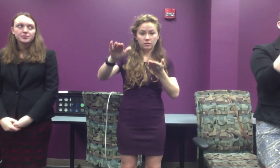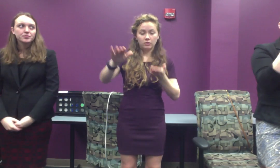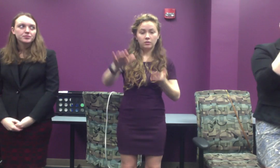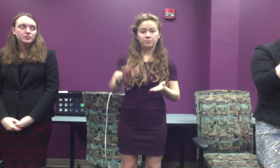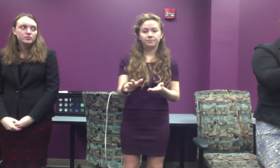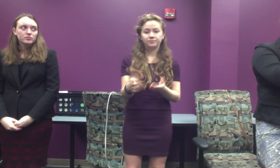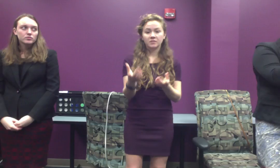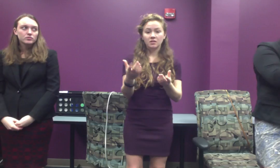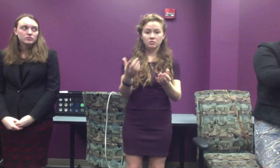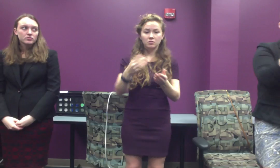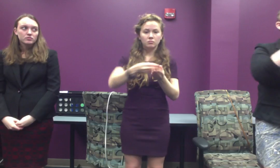And that's how you make a newspaper.